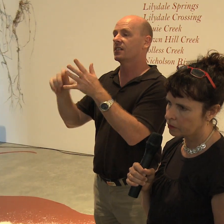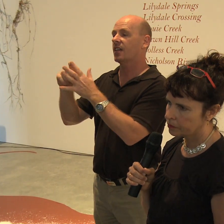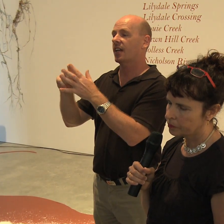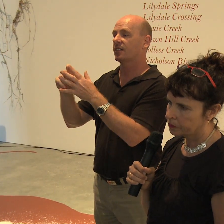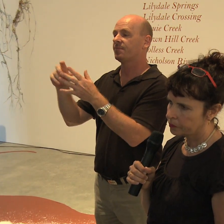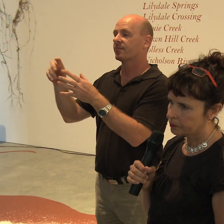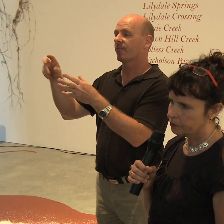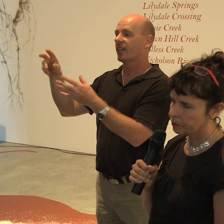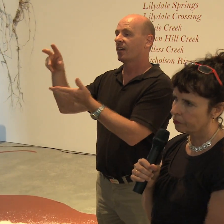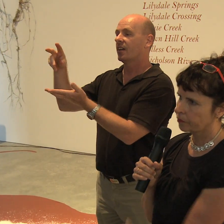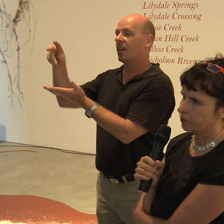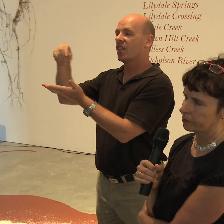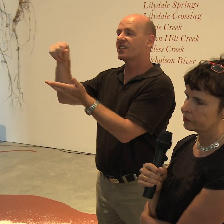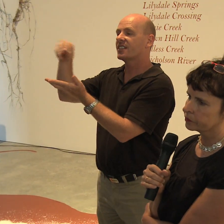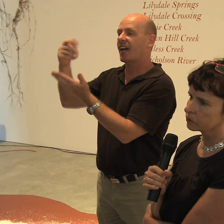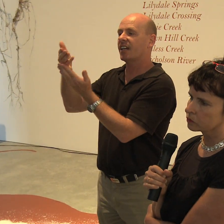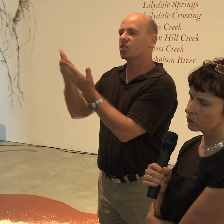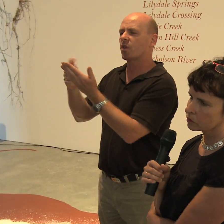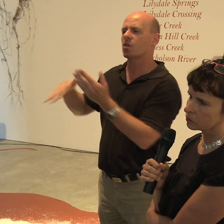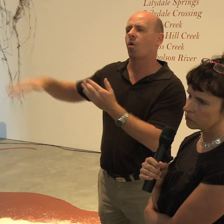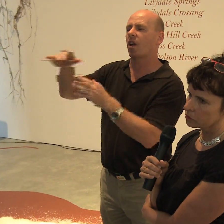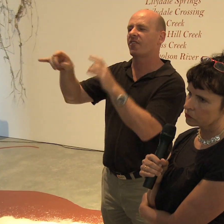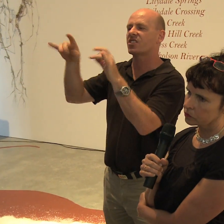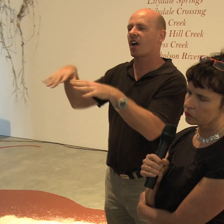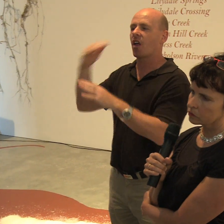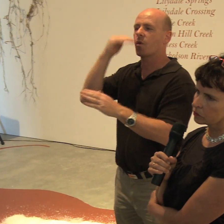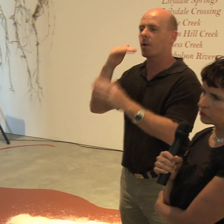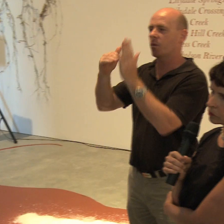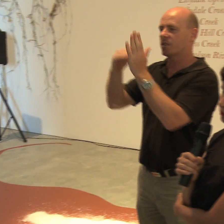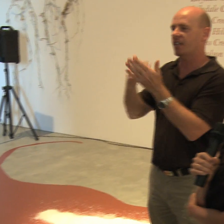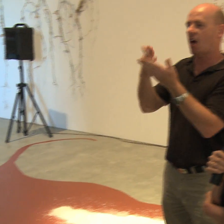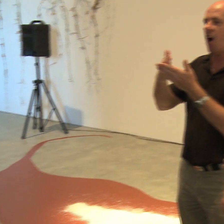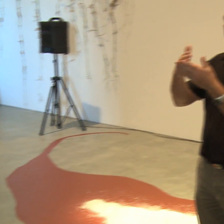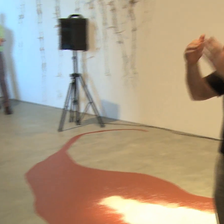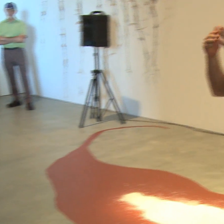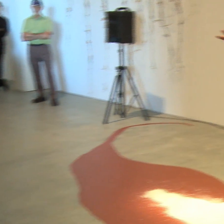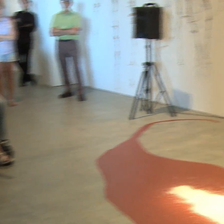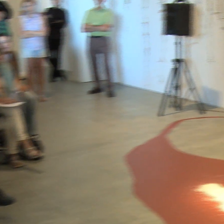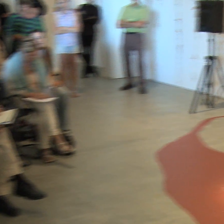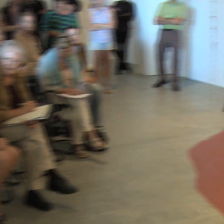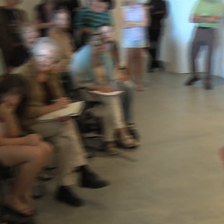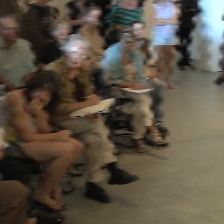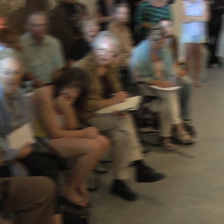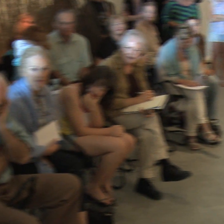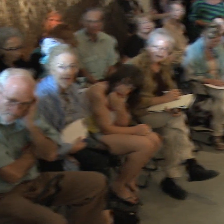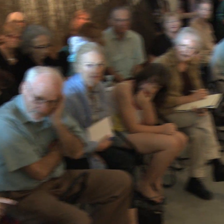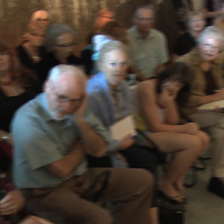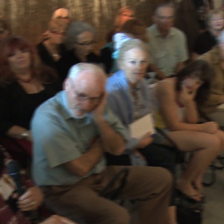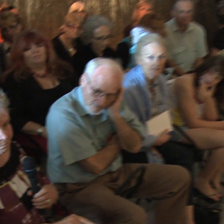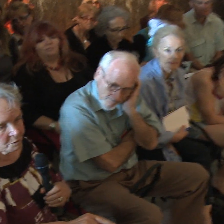was, I think, all over Australia. The women would sit down on the ground and smooth the sand, and then as they'd start a story,